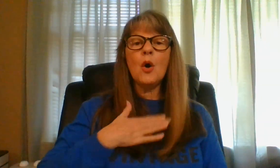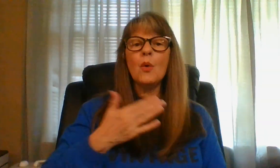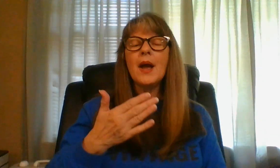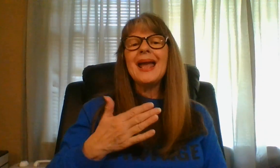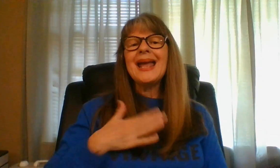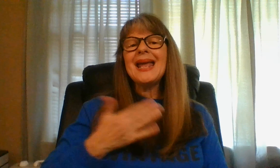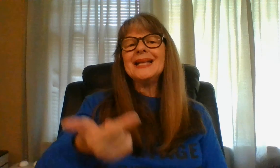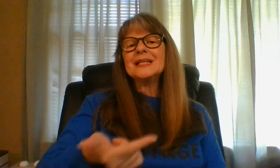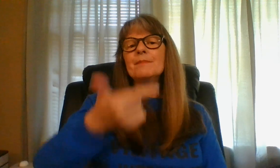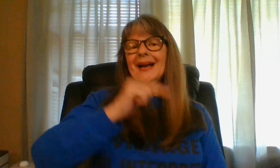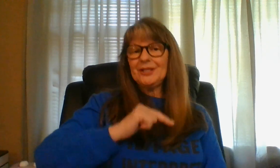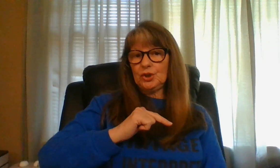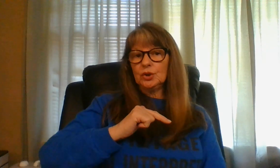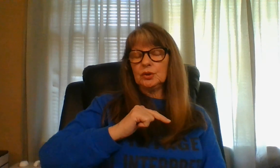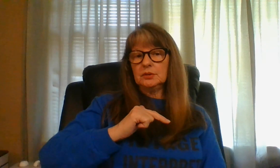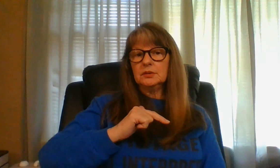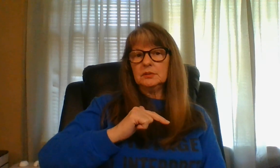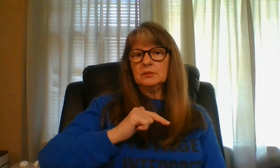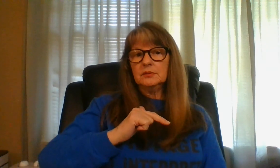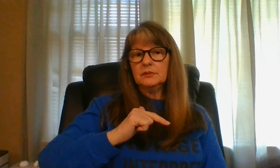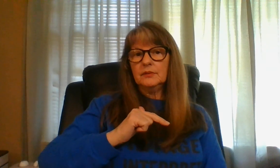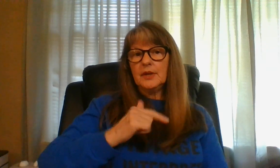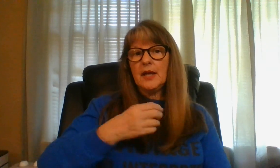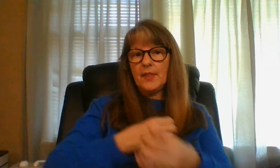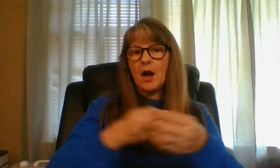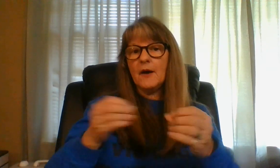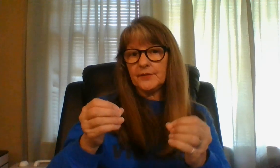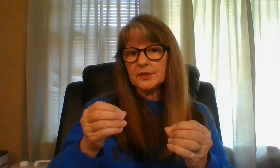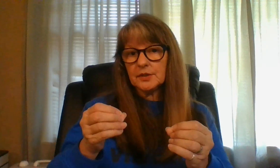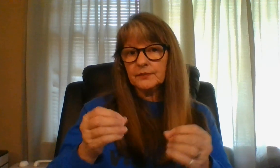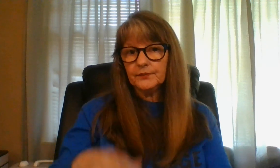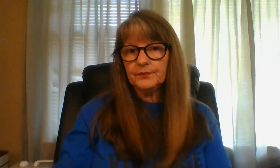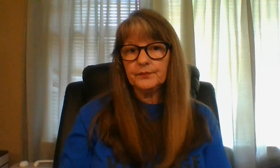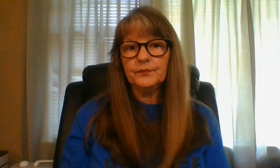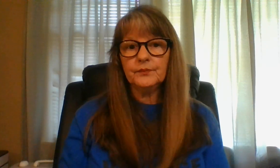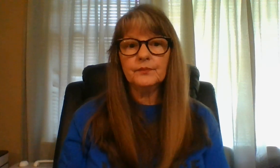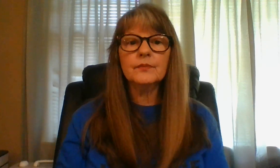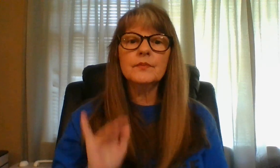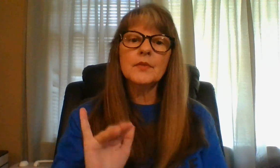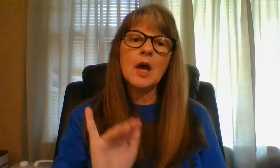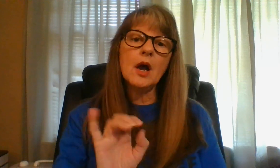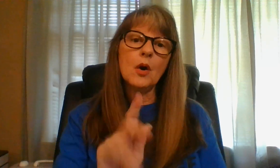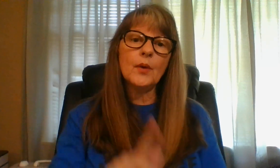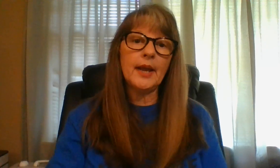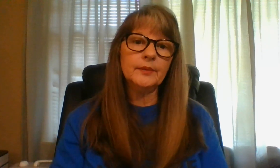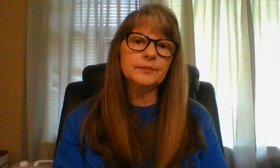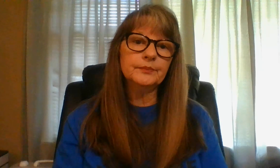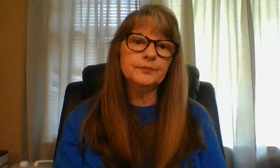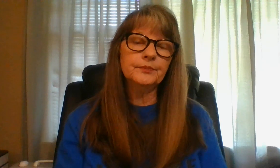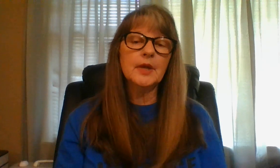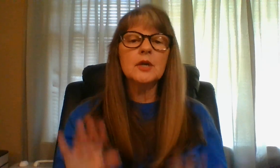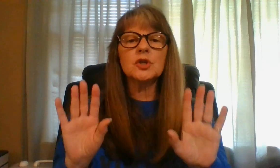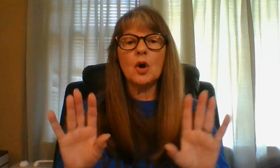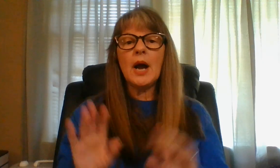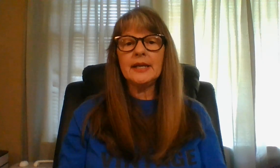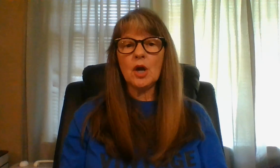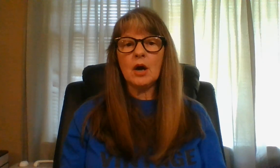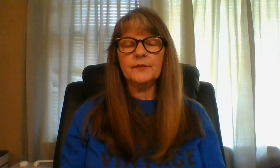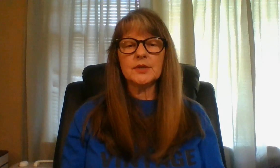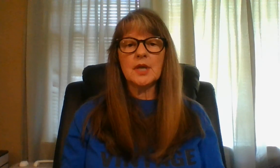oh, it's my turn in the office. Okay. So I did office.